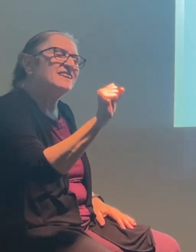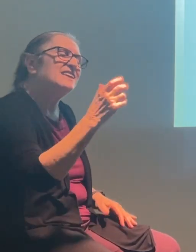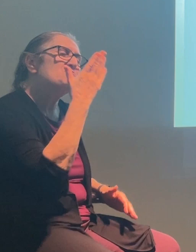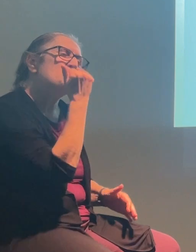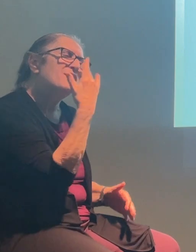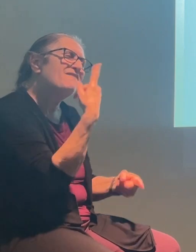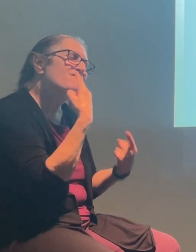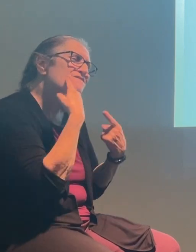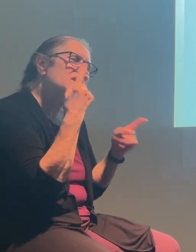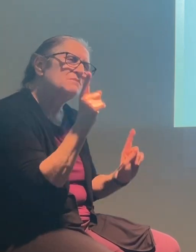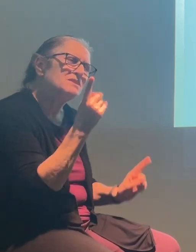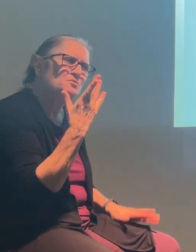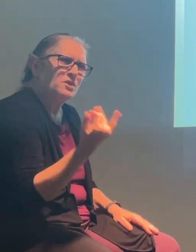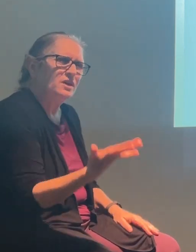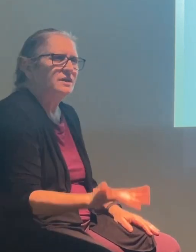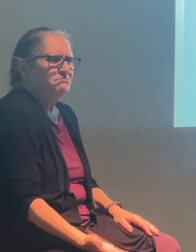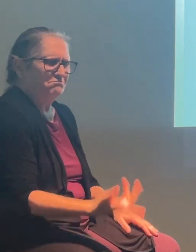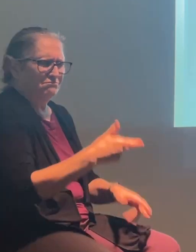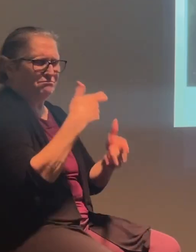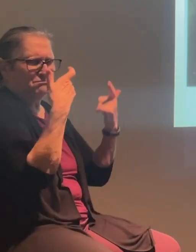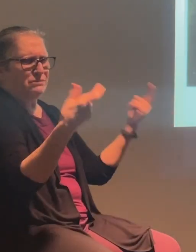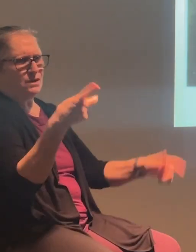famous? That's the big question.